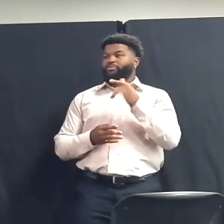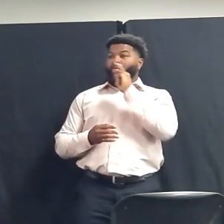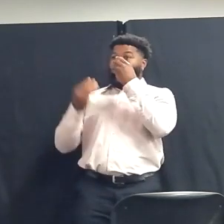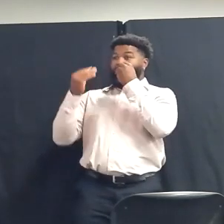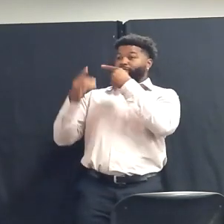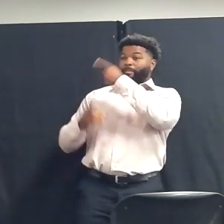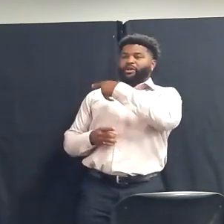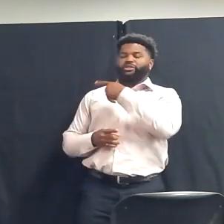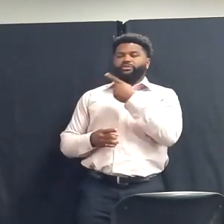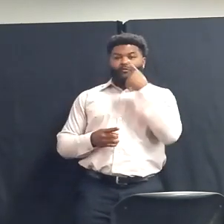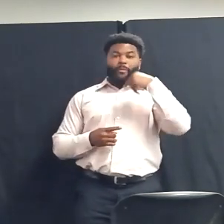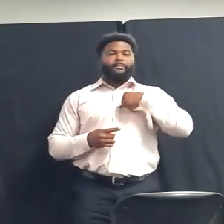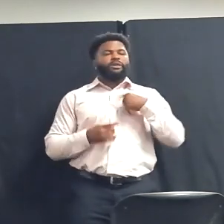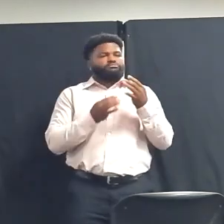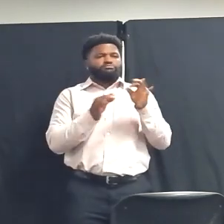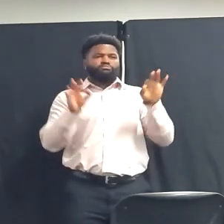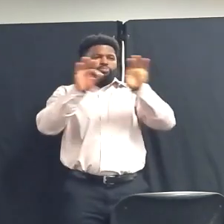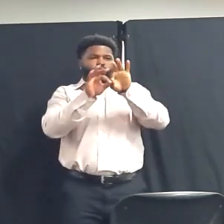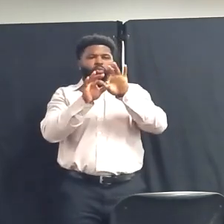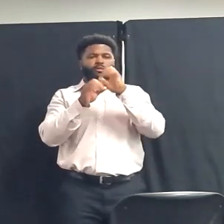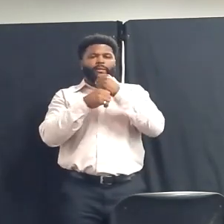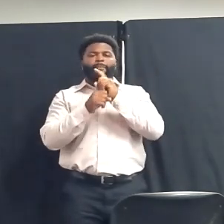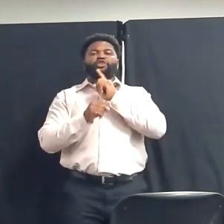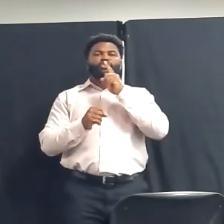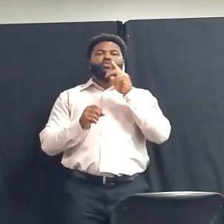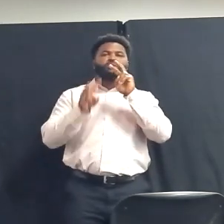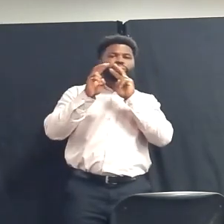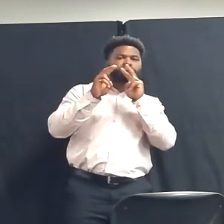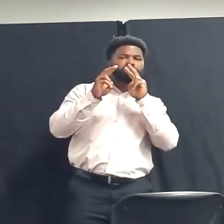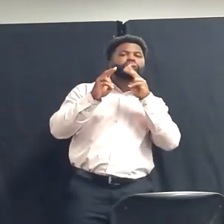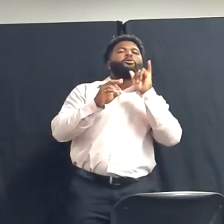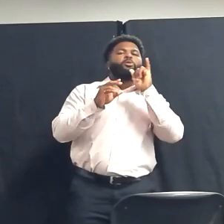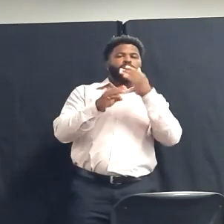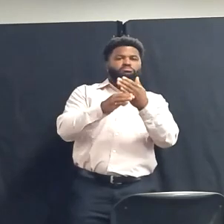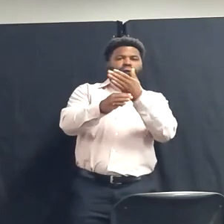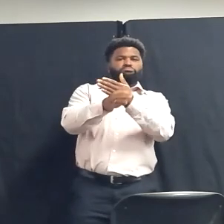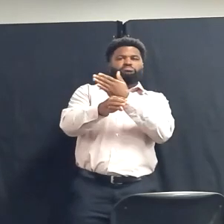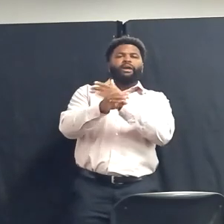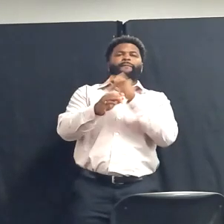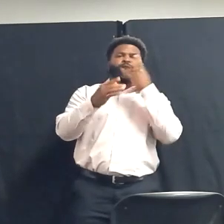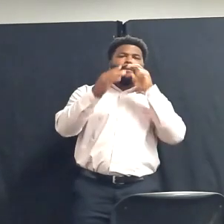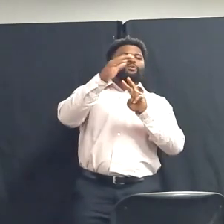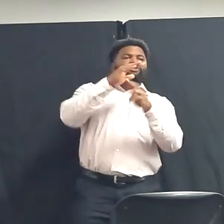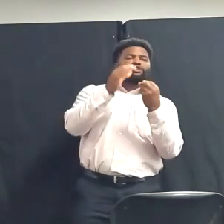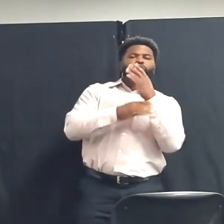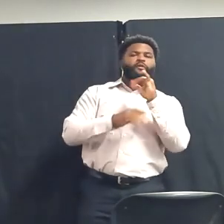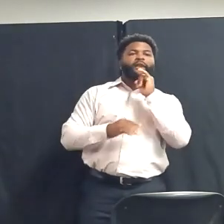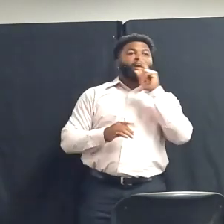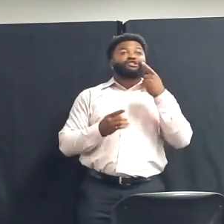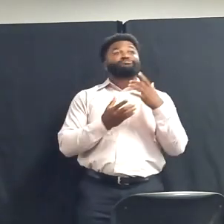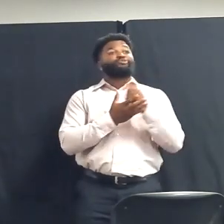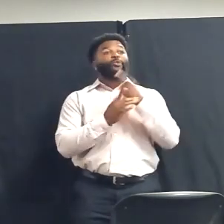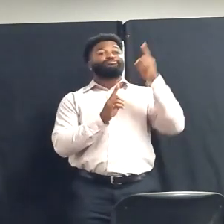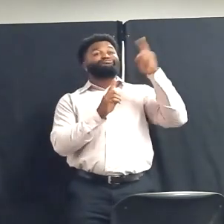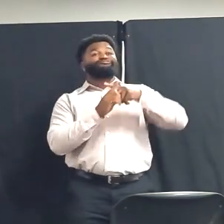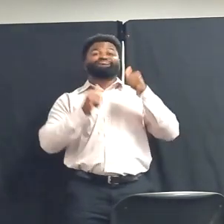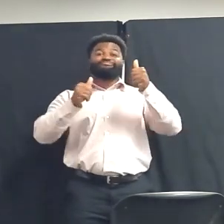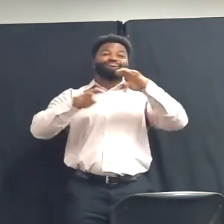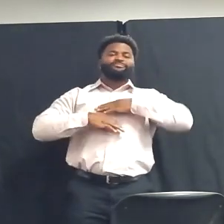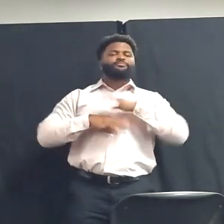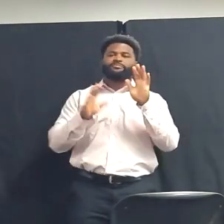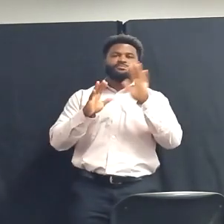is always, for me, very valuable to make sure that we're making that projected growth, not that we're just earning 1 more point than we did the last time,